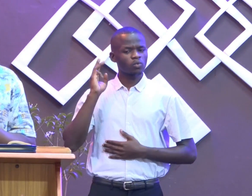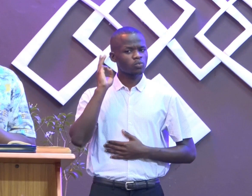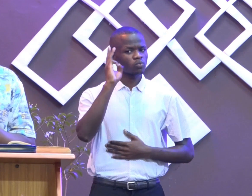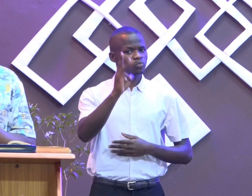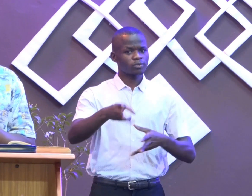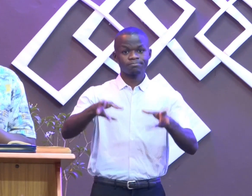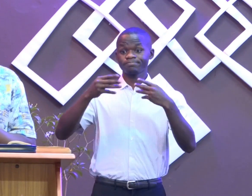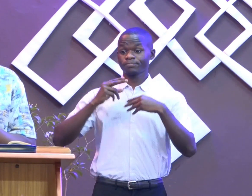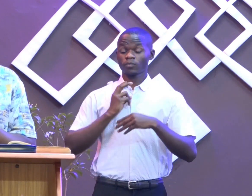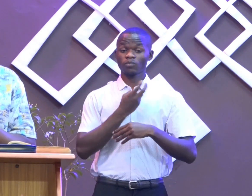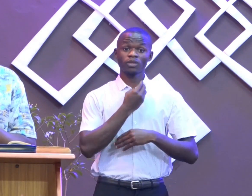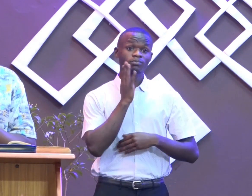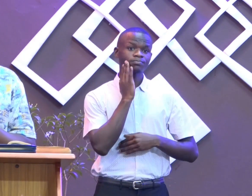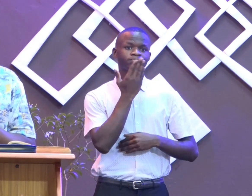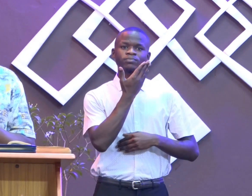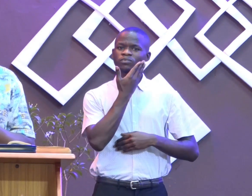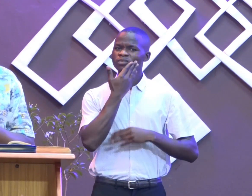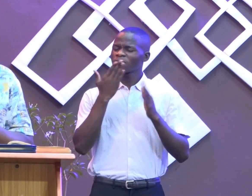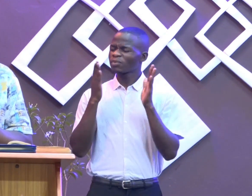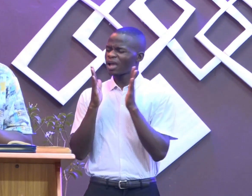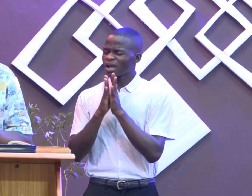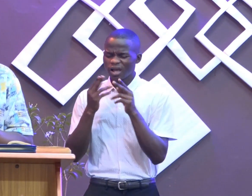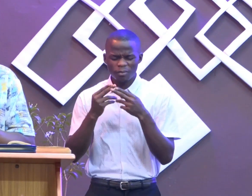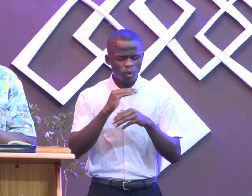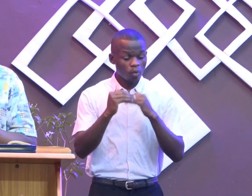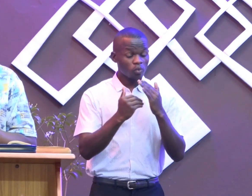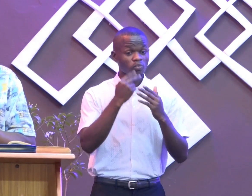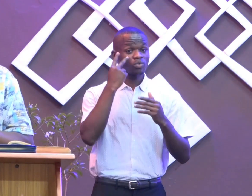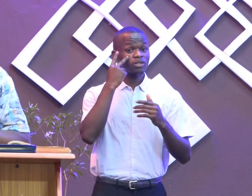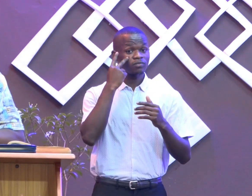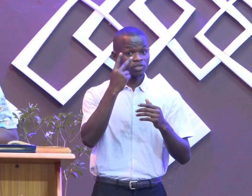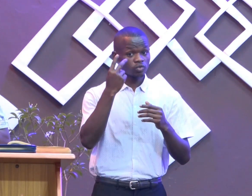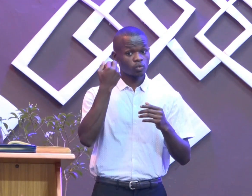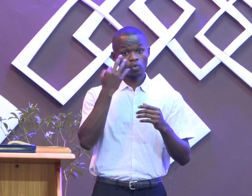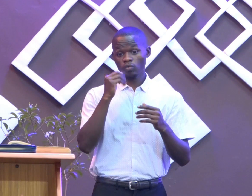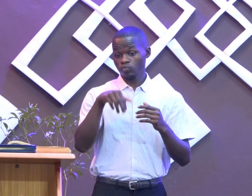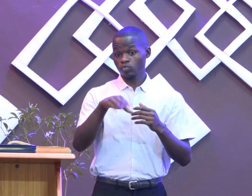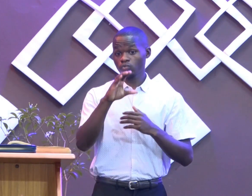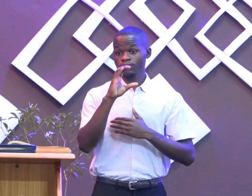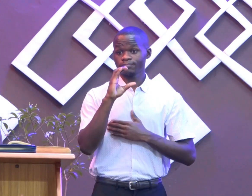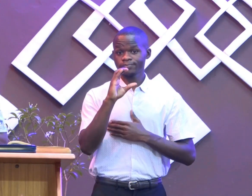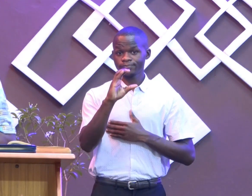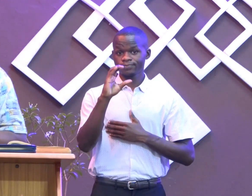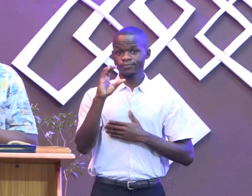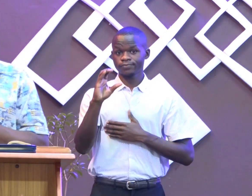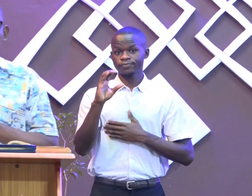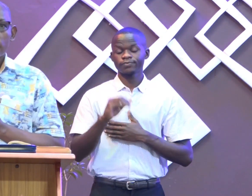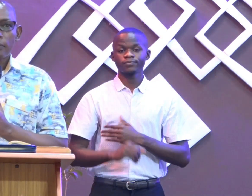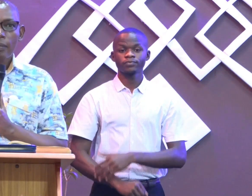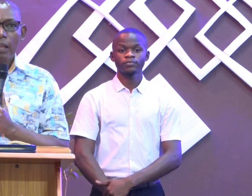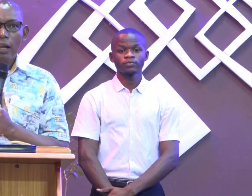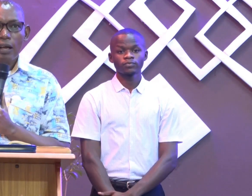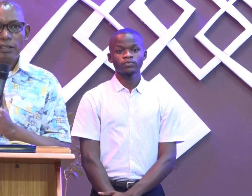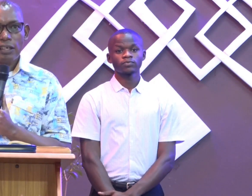ekisa tusobola okutuukiriza buli kirooto kya United Christian Center. He's going to give us the grace to fulfill every vision and dream upon